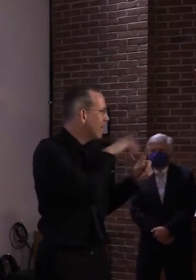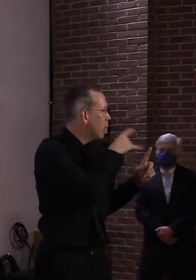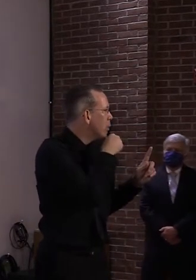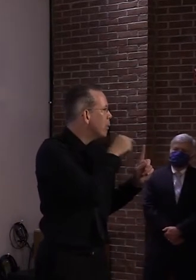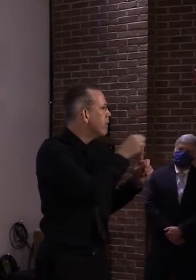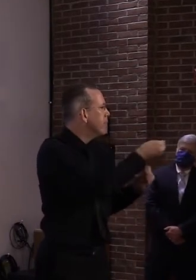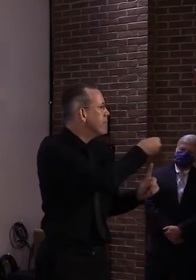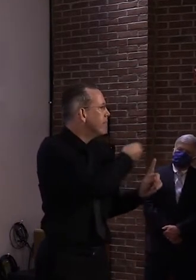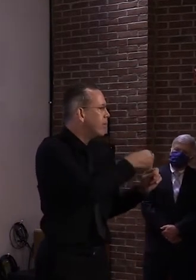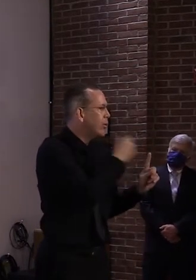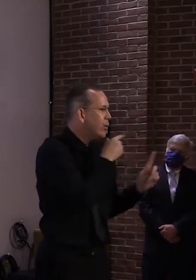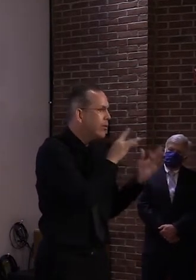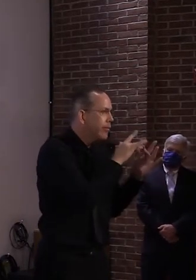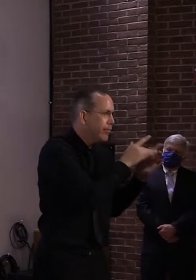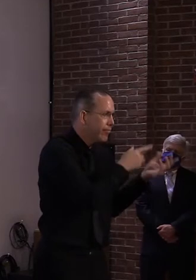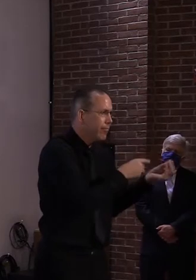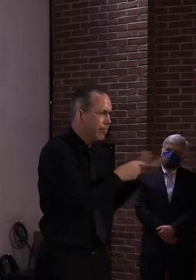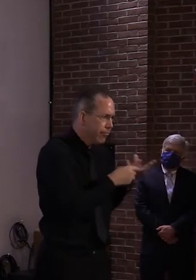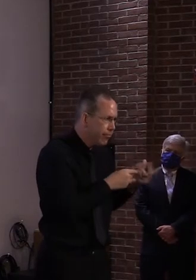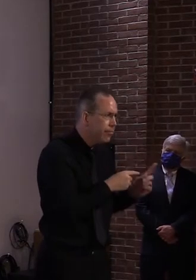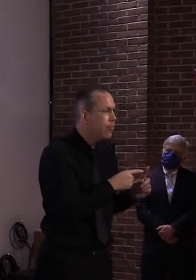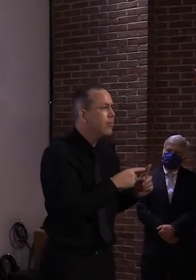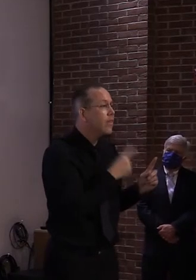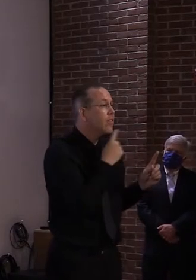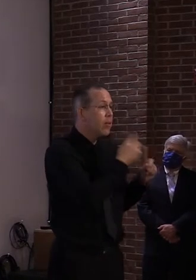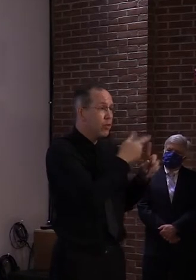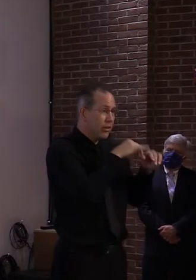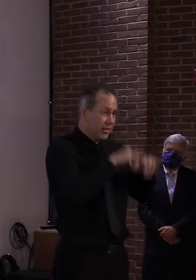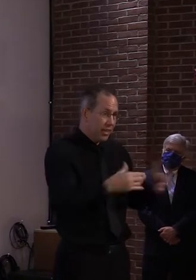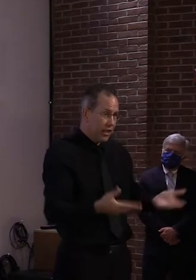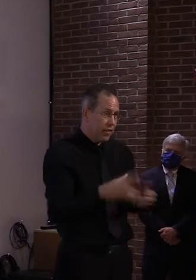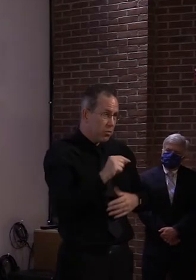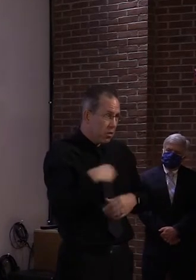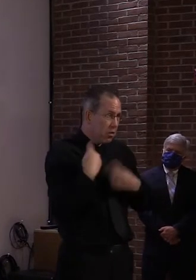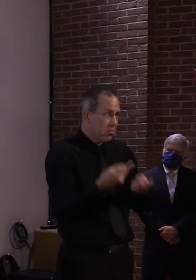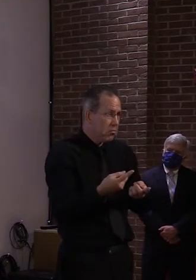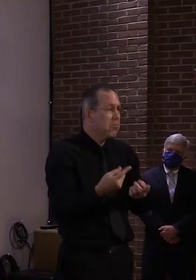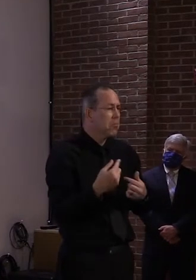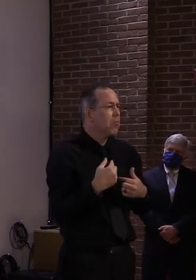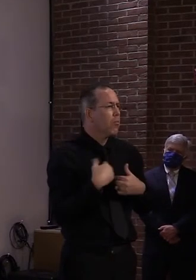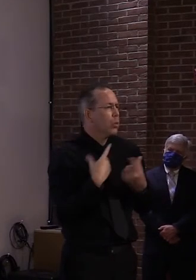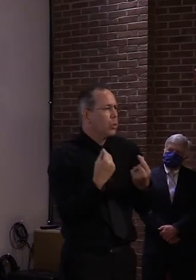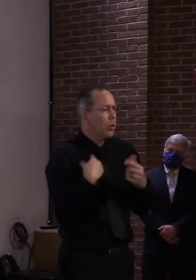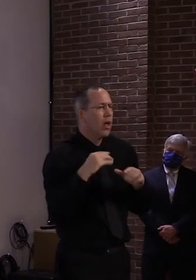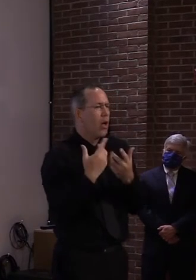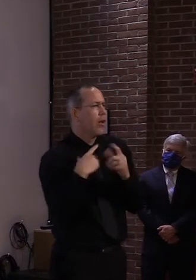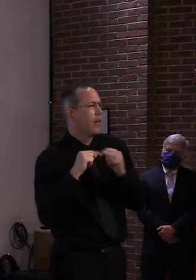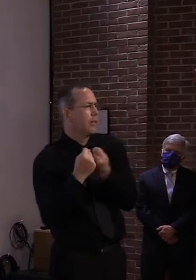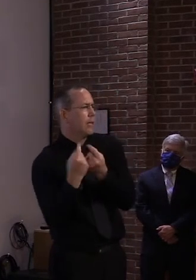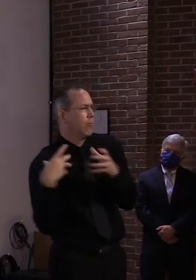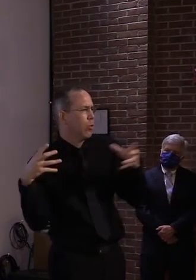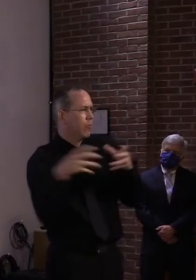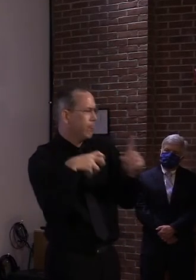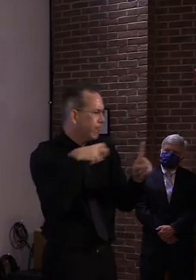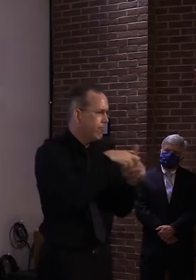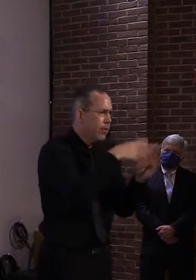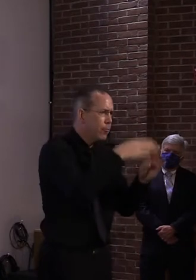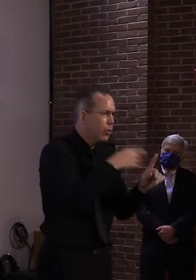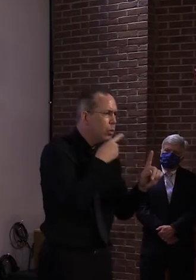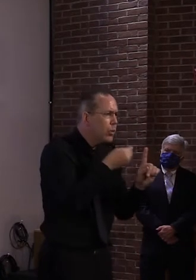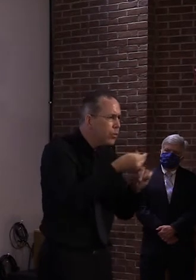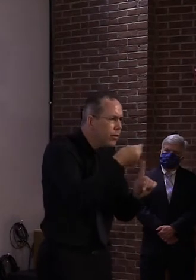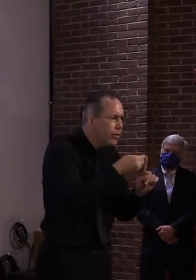would do just what it's doing down in Rutland County right now, which is work closely with the adjoining health department, and